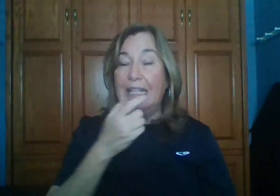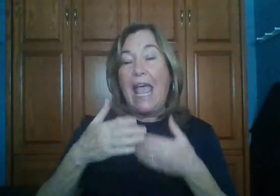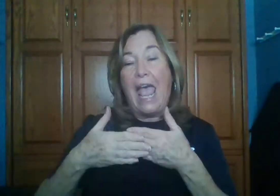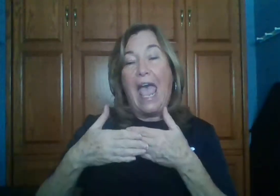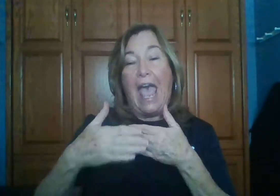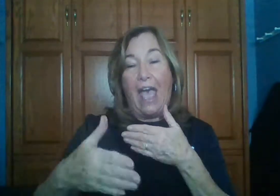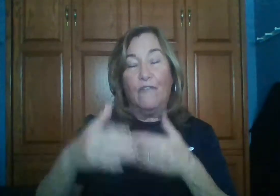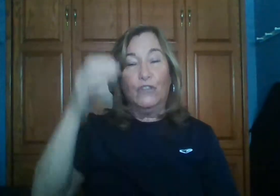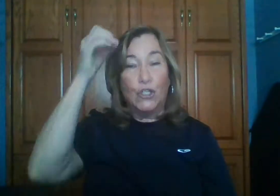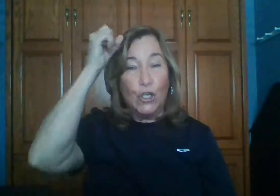bath.